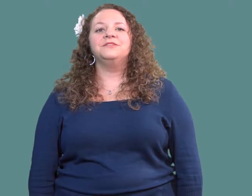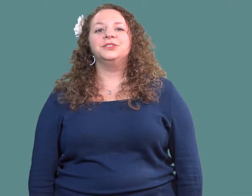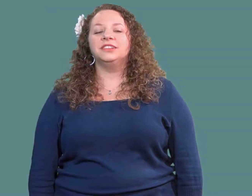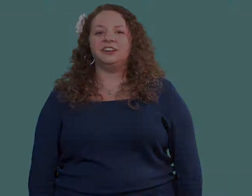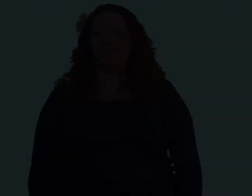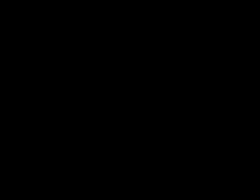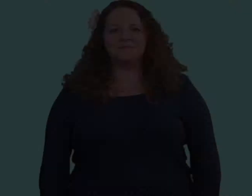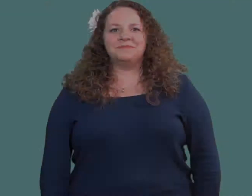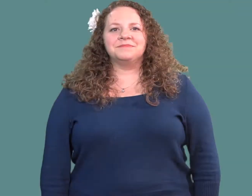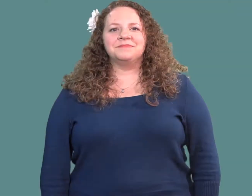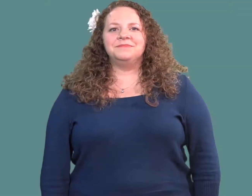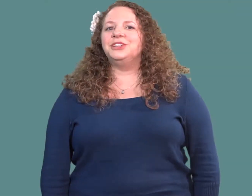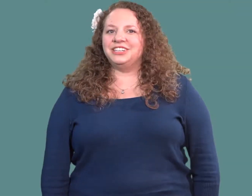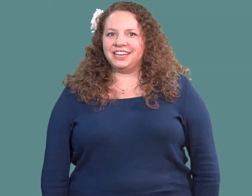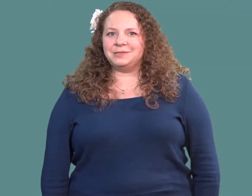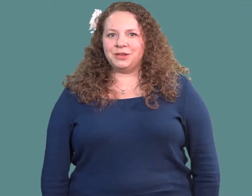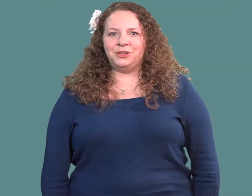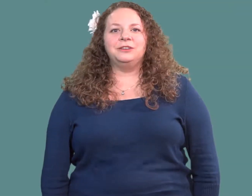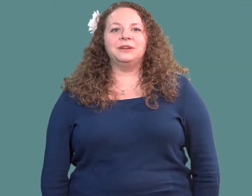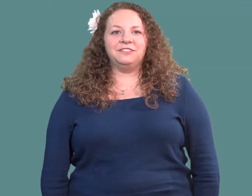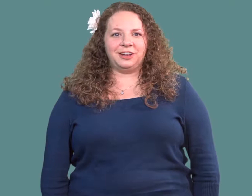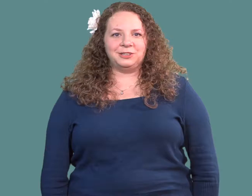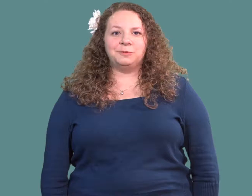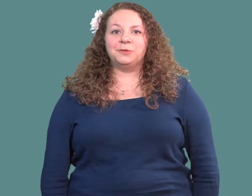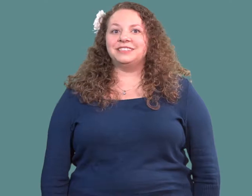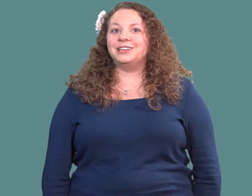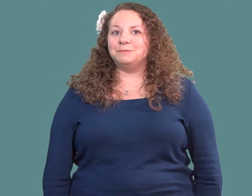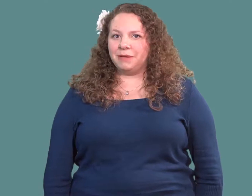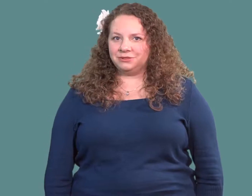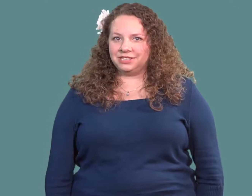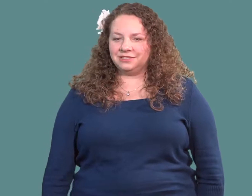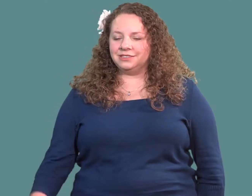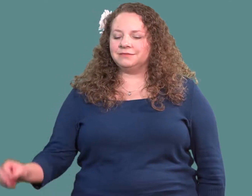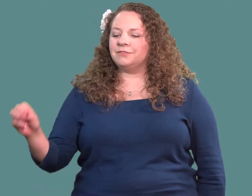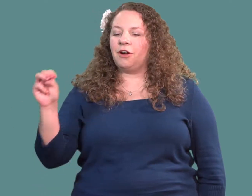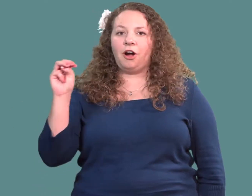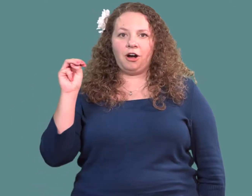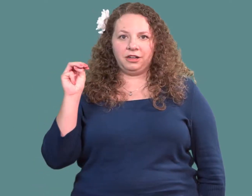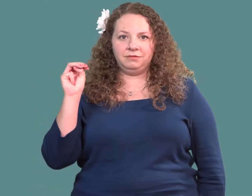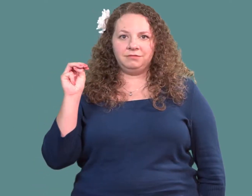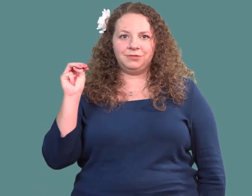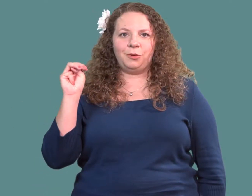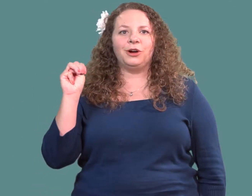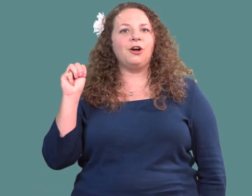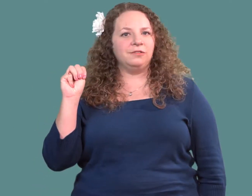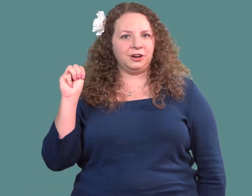For the letter M, your index, middle, and ring fingers will rest as mountains on or over